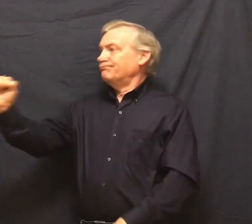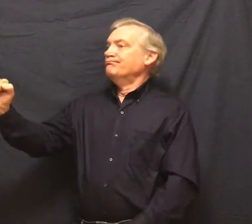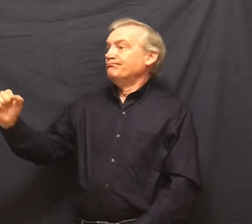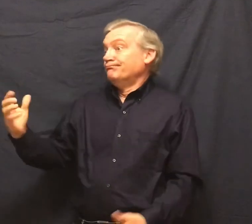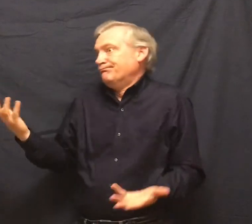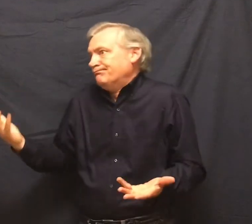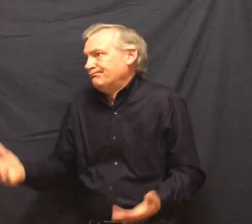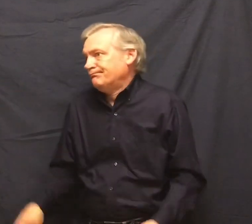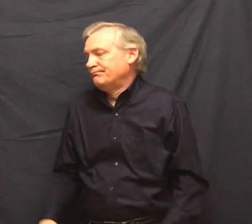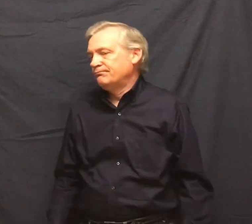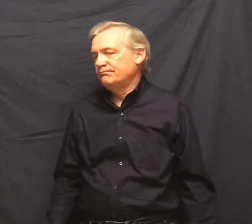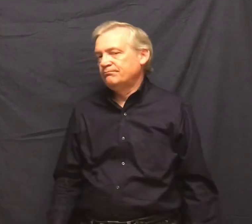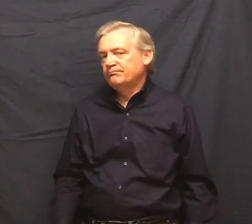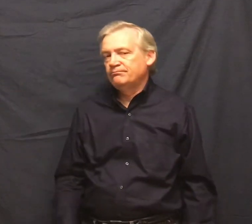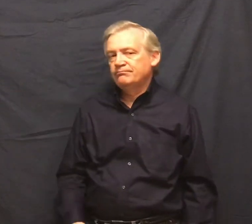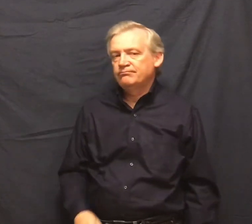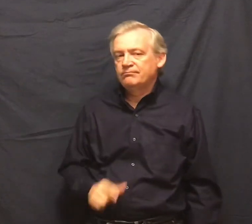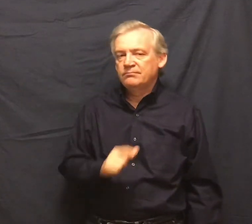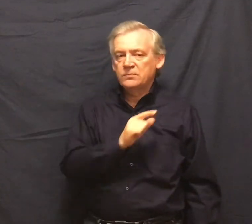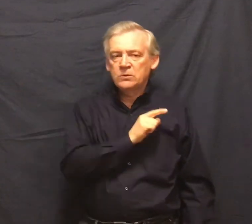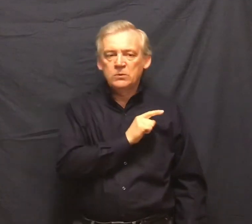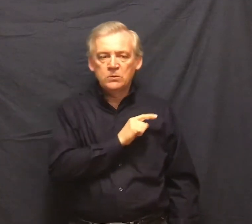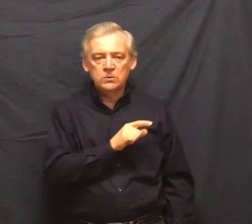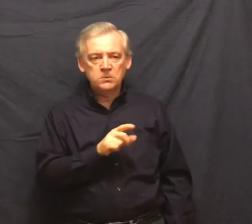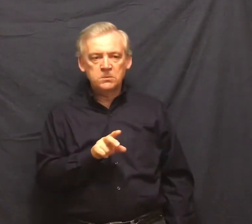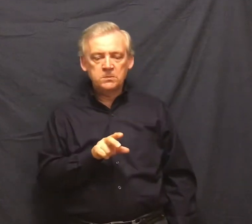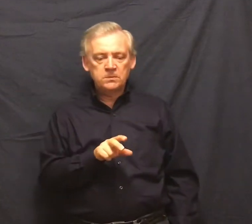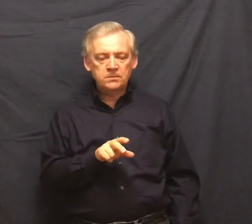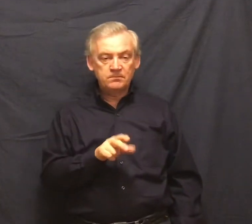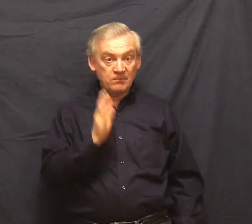George lifted his tick and looked underneath it.